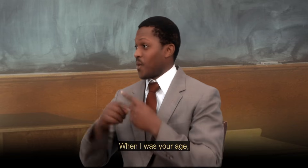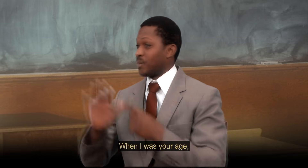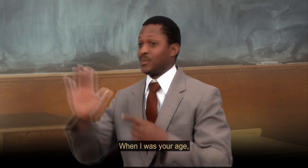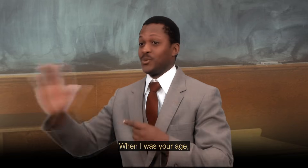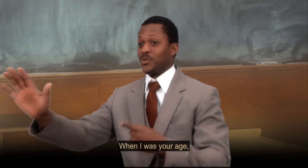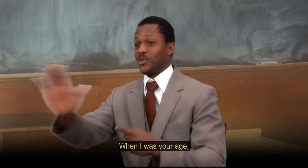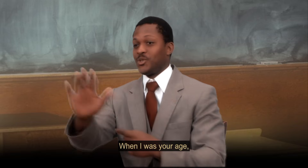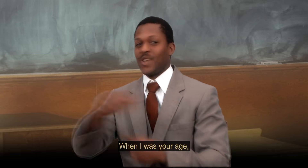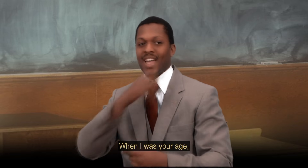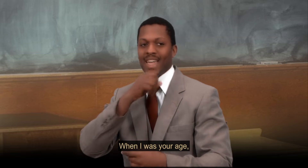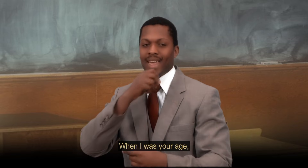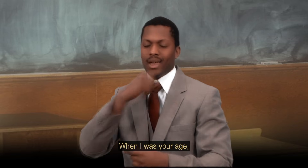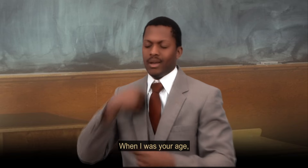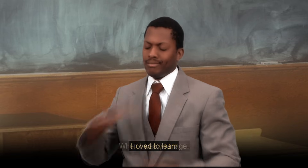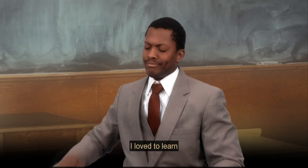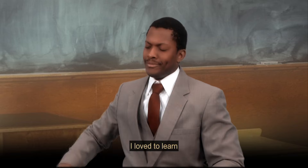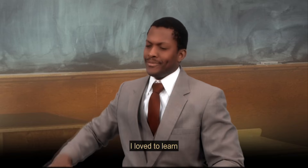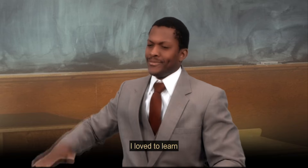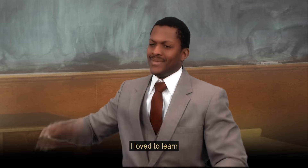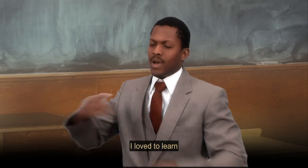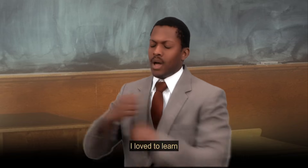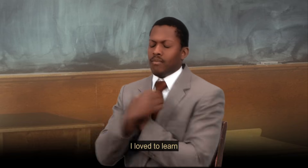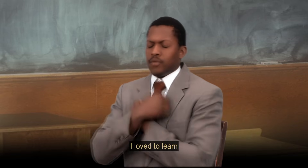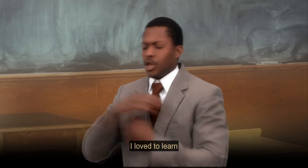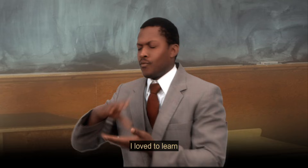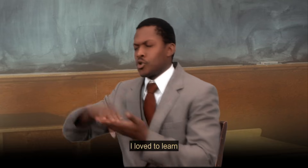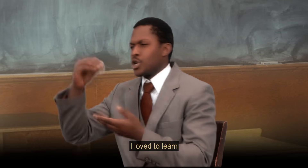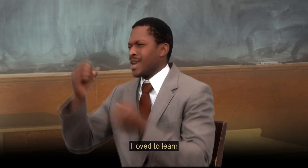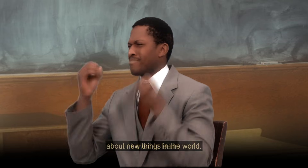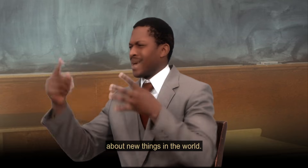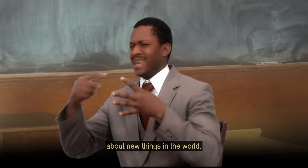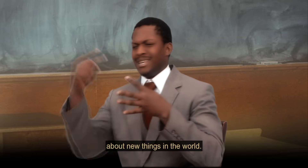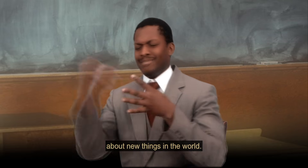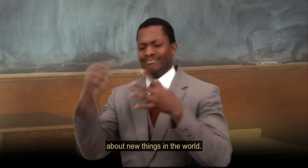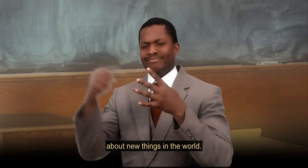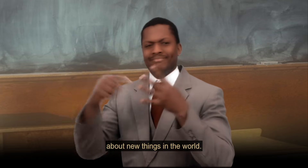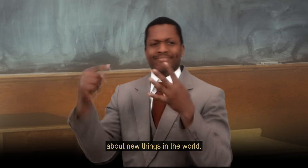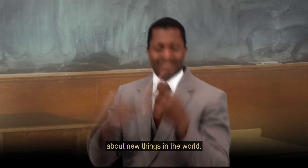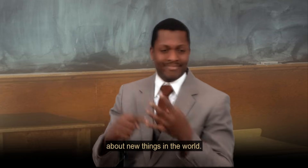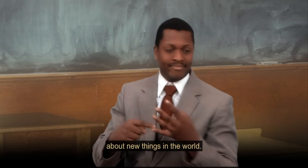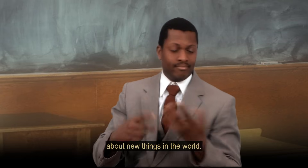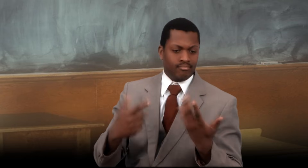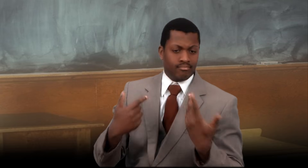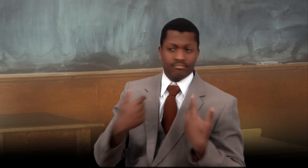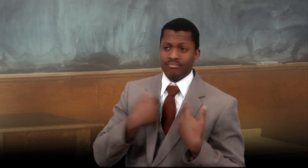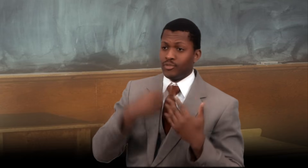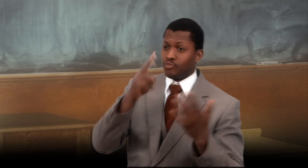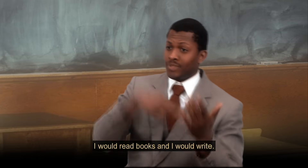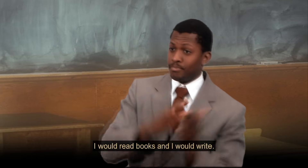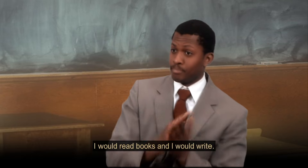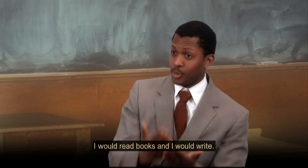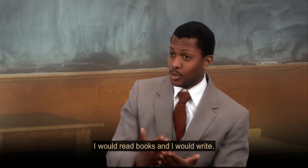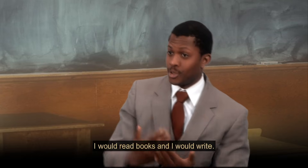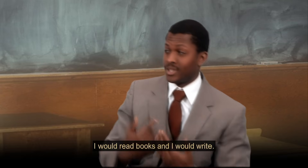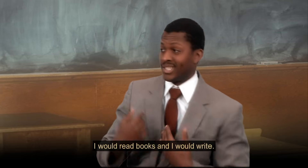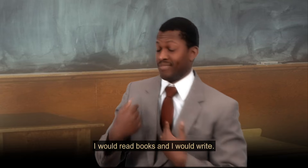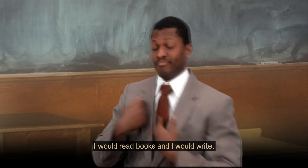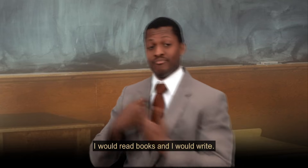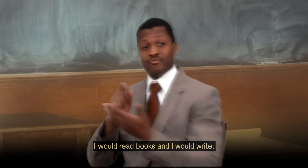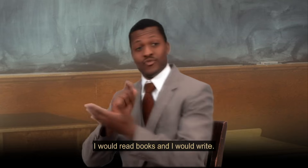When I was your age, I loved to learn about new things in the world. I'll read books and